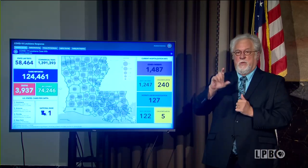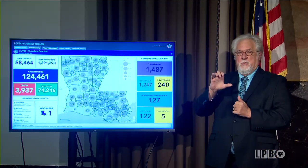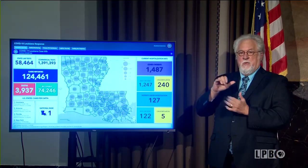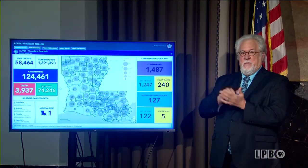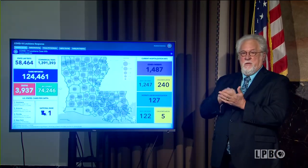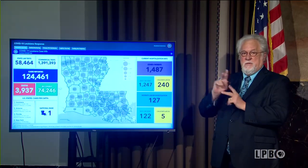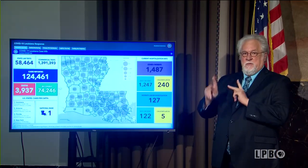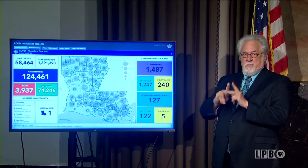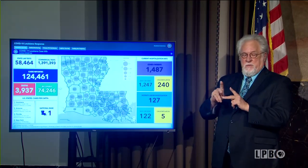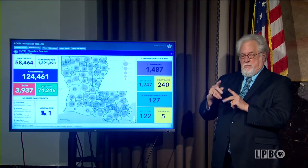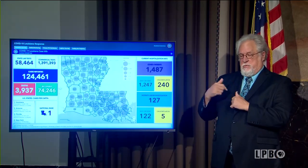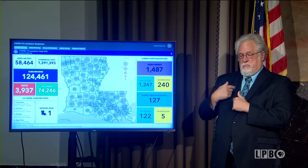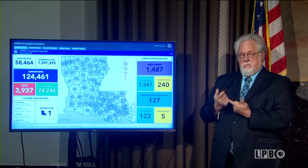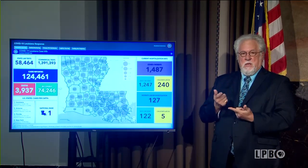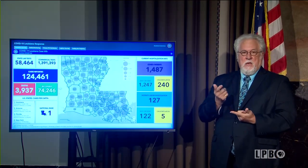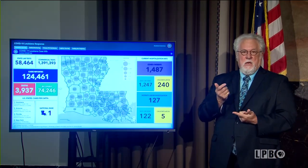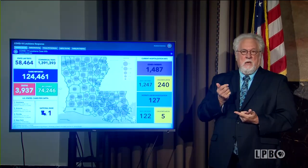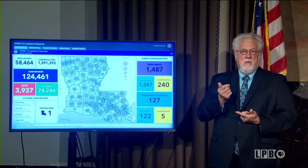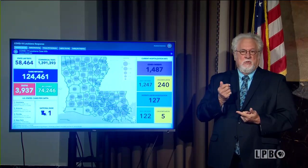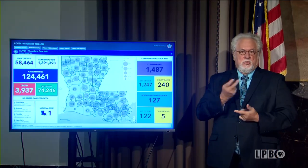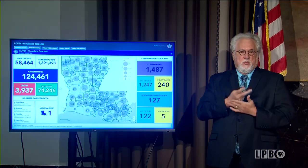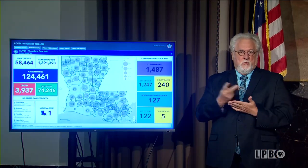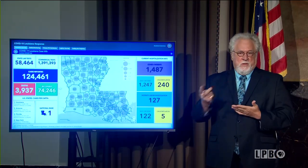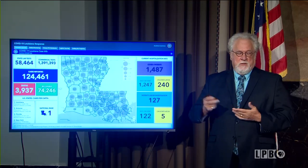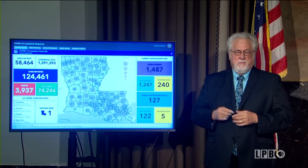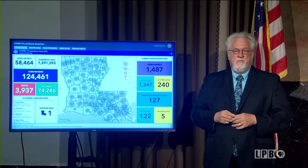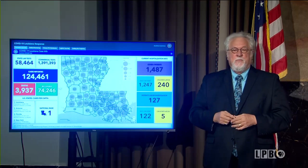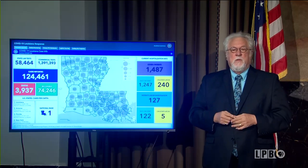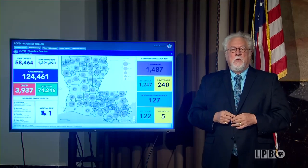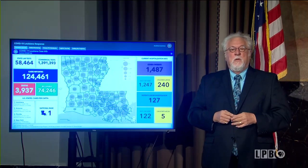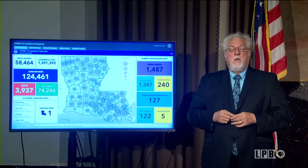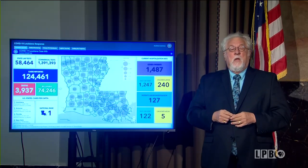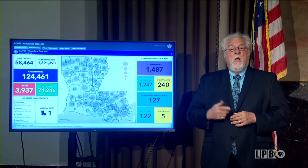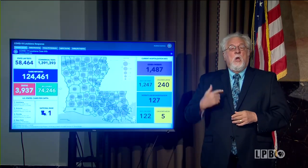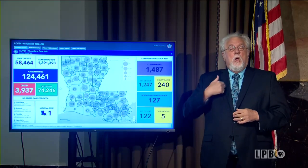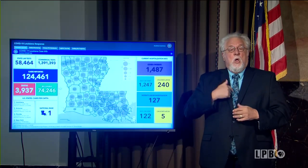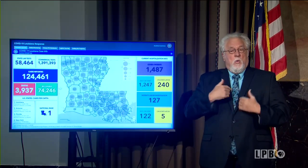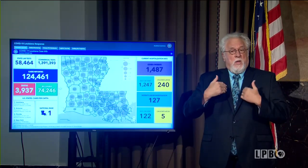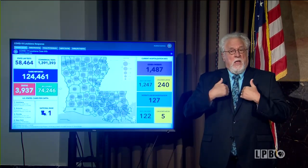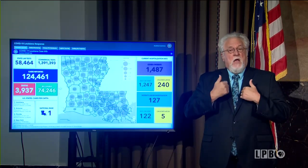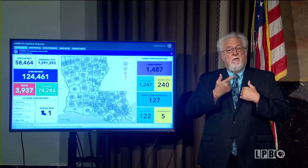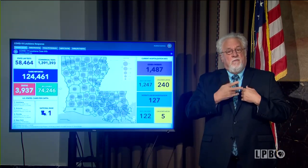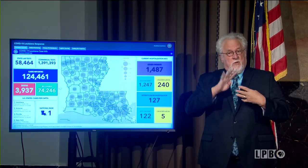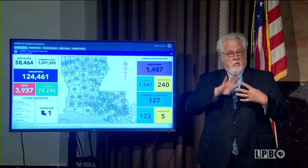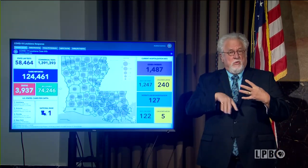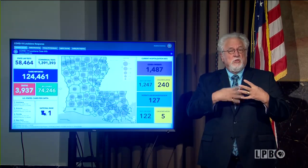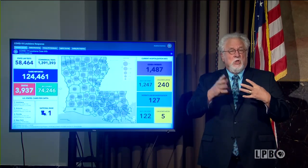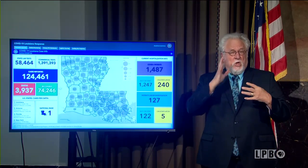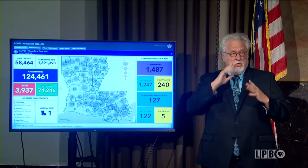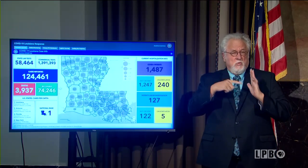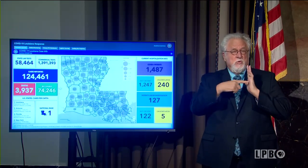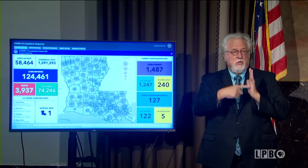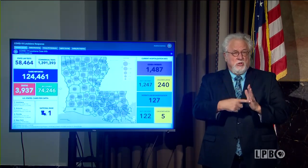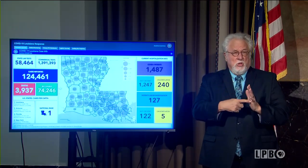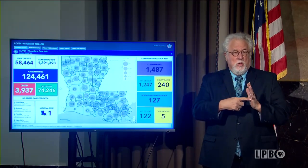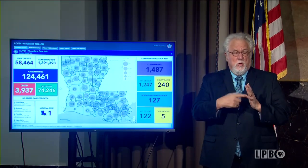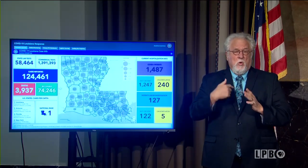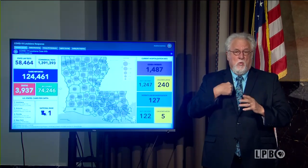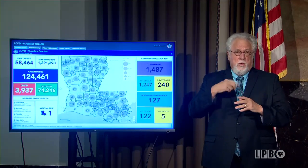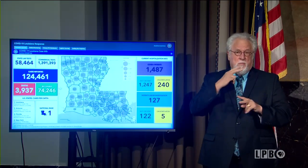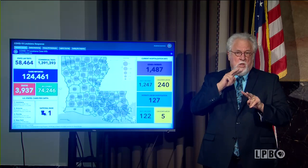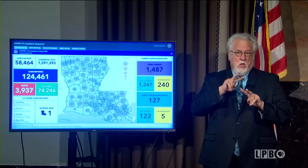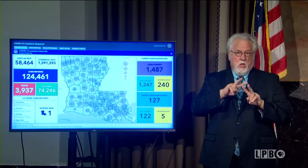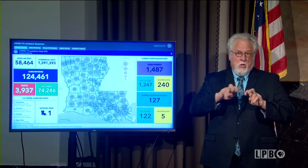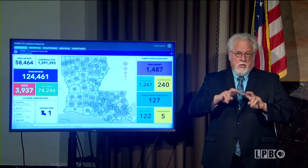population over the last 2 weeks. We do have a few charts that we're going to show you that we've been looking